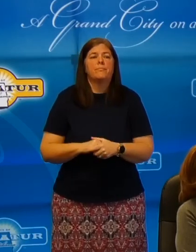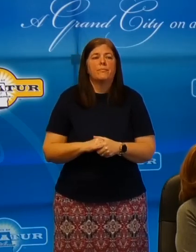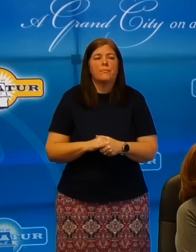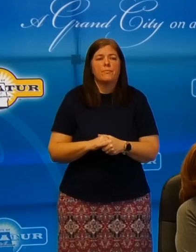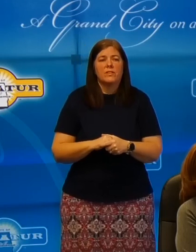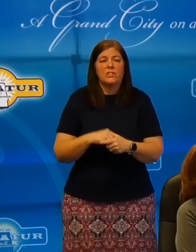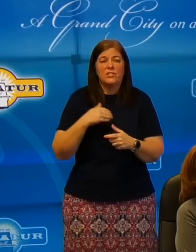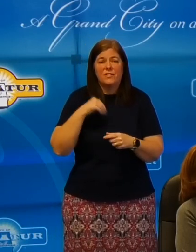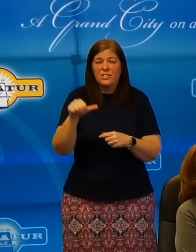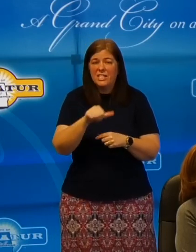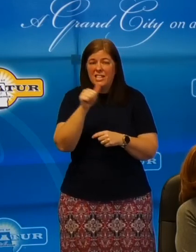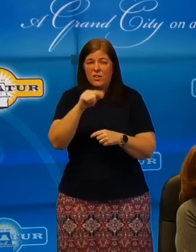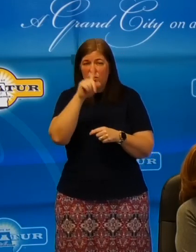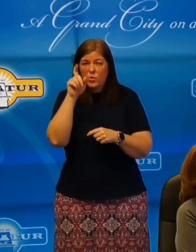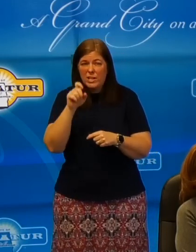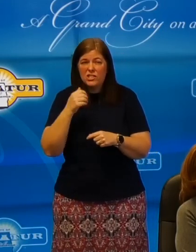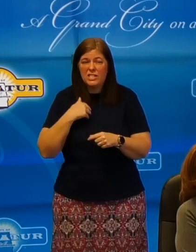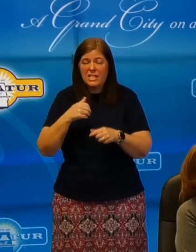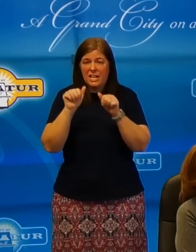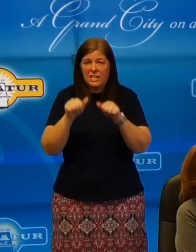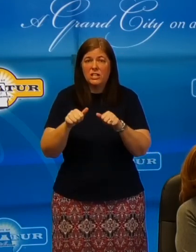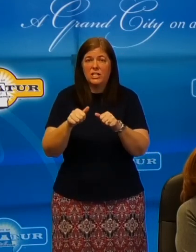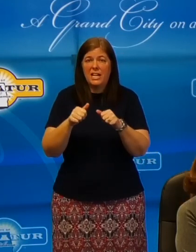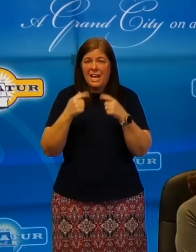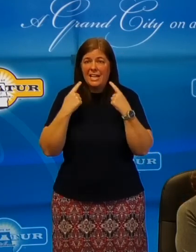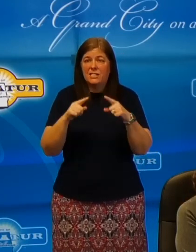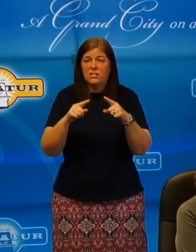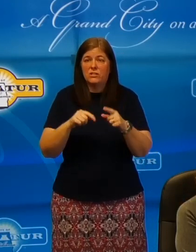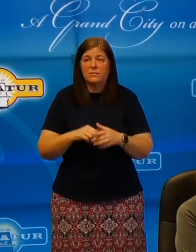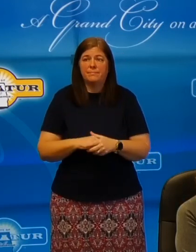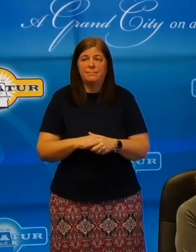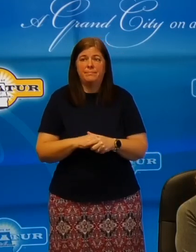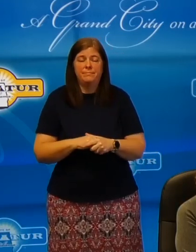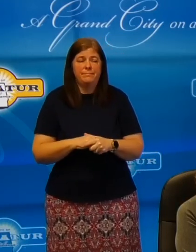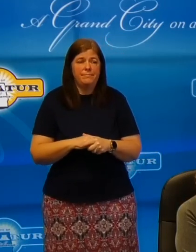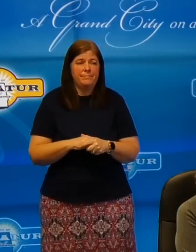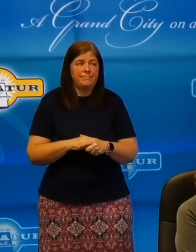any other questions, I would answer if anyone has any.